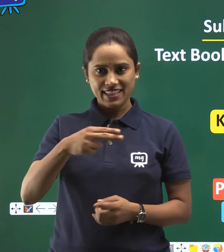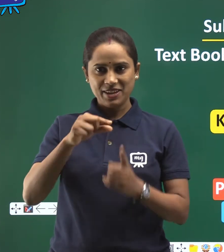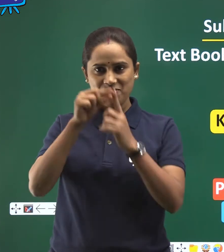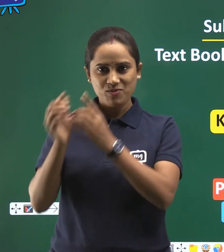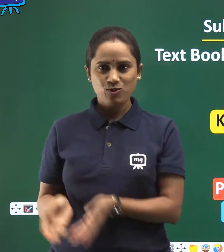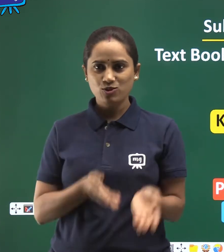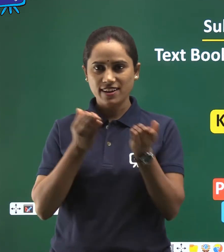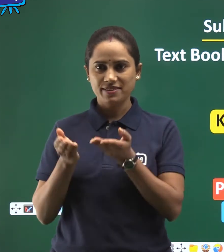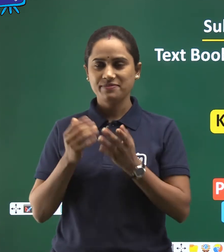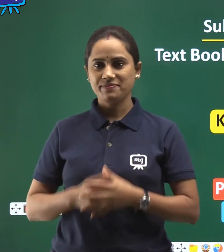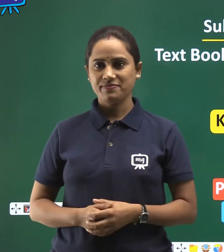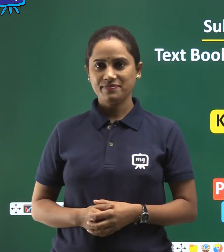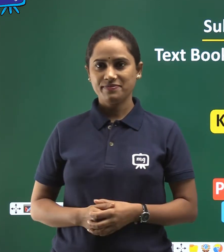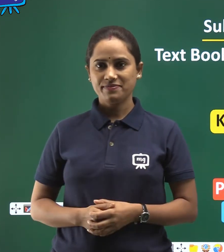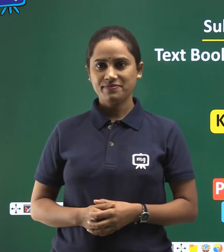Pareva.